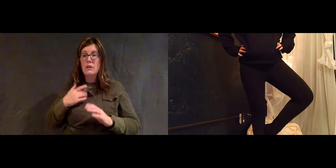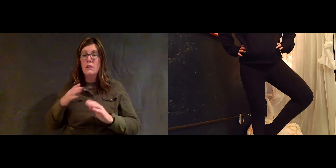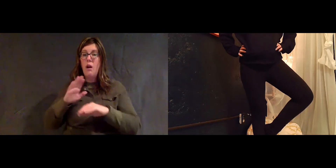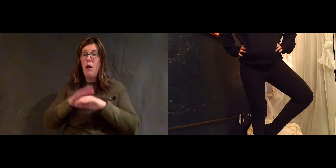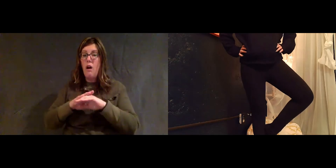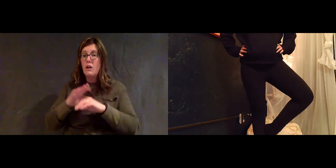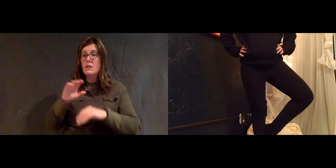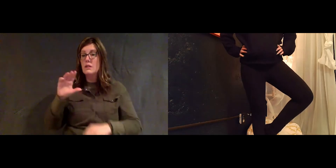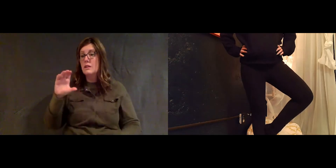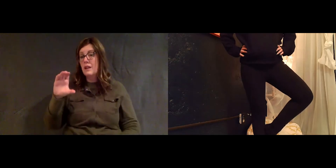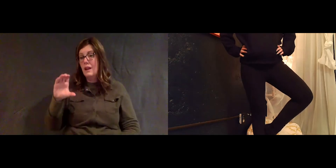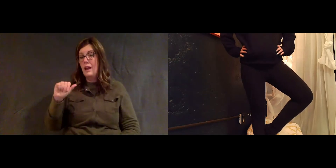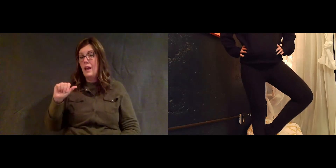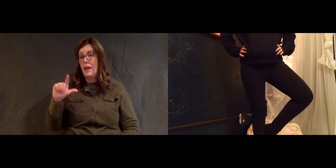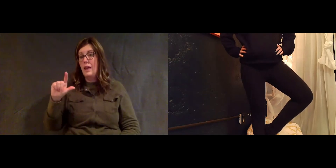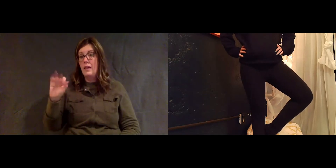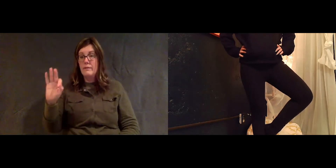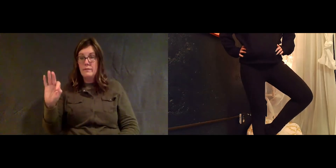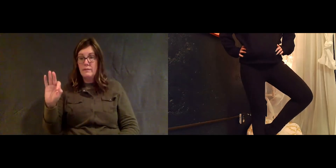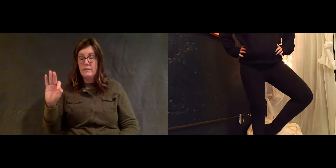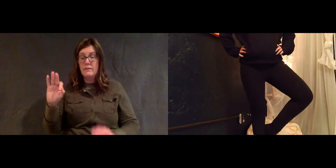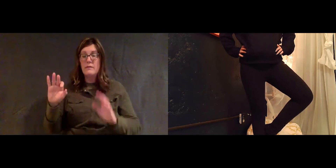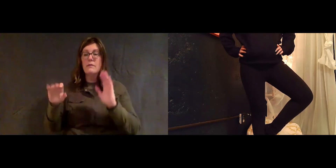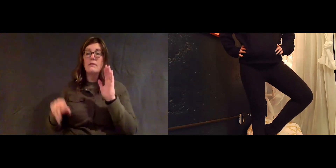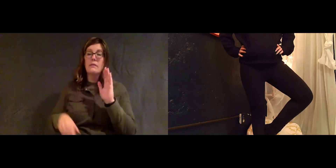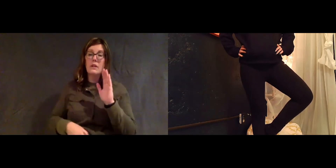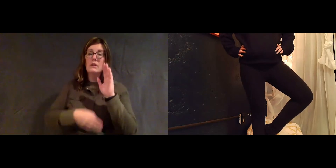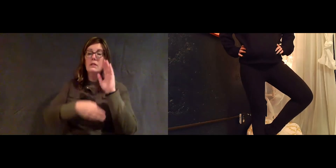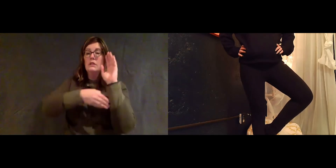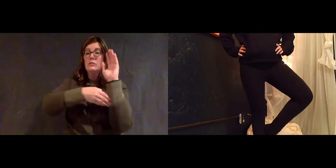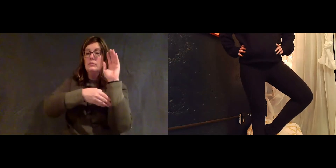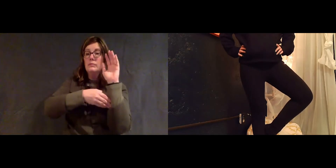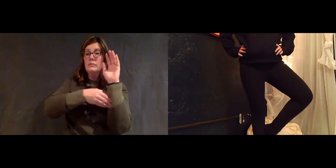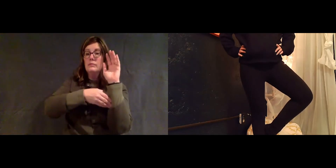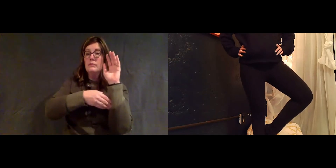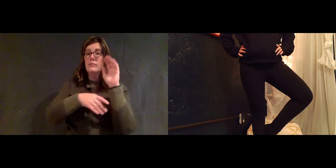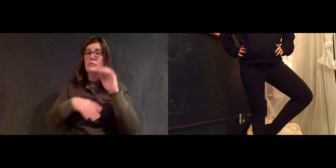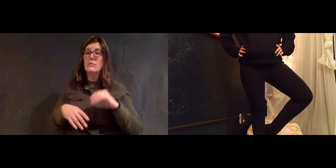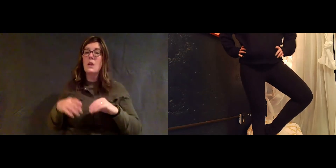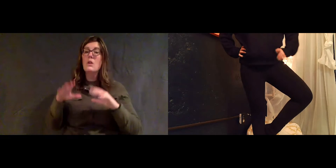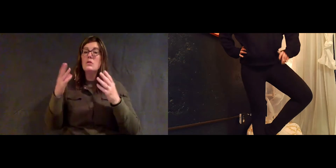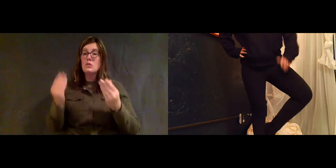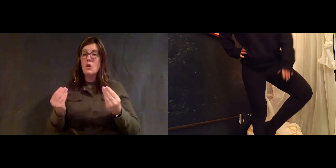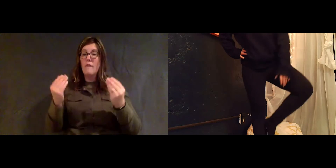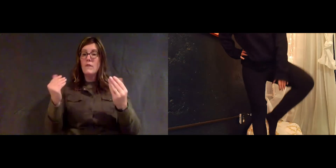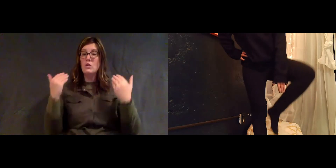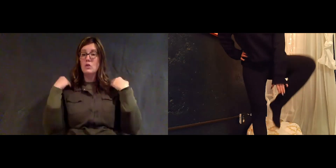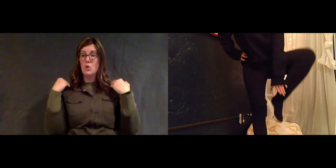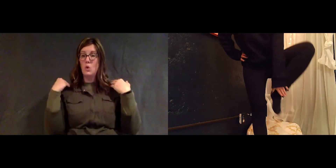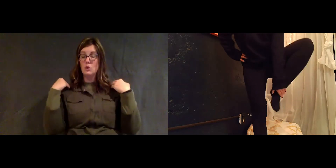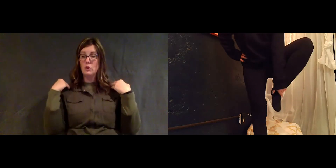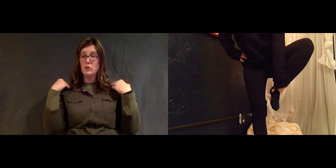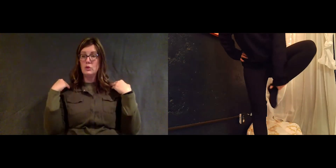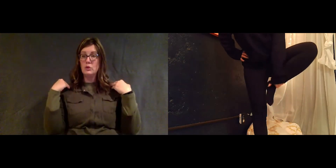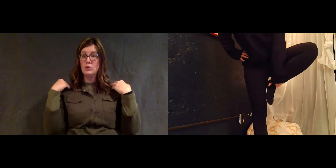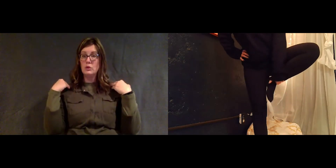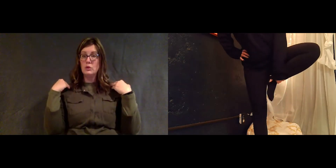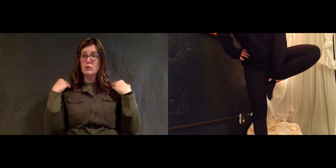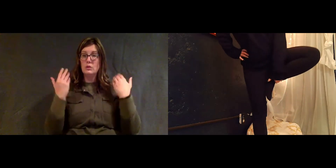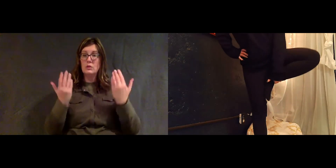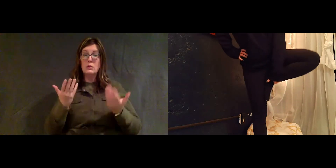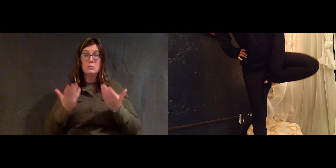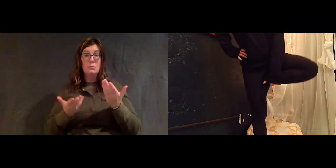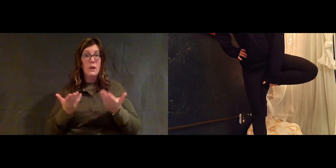created equal, so it might feel a little bit different. Soften your shoulders. Maybe bring your